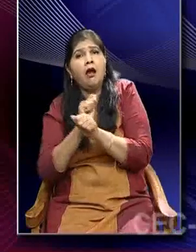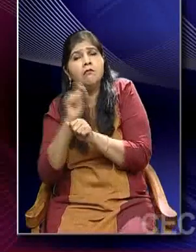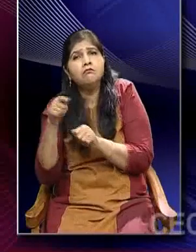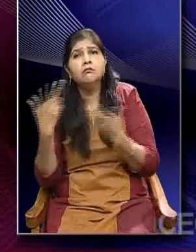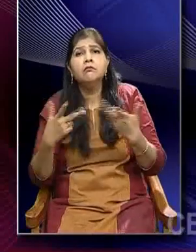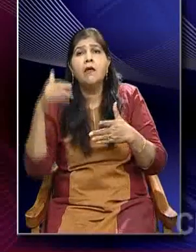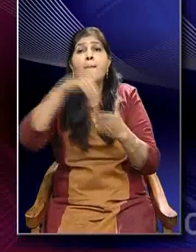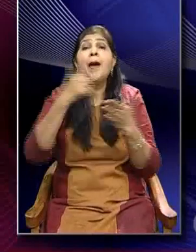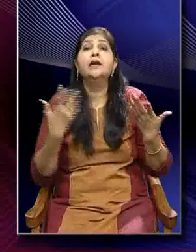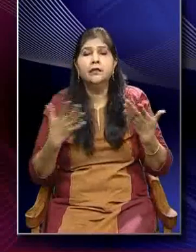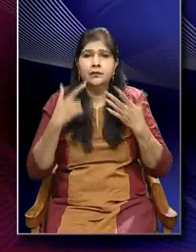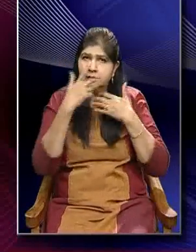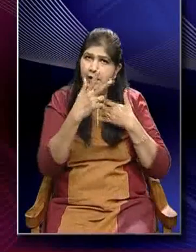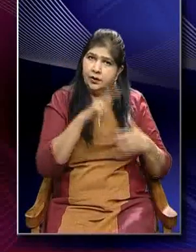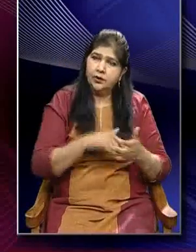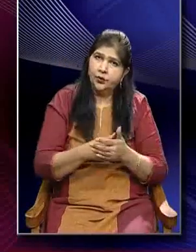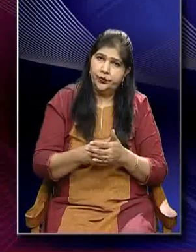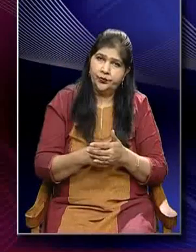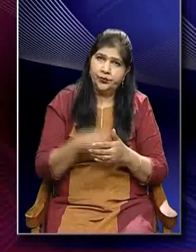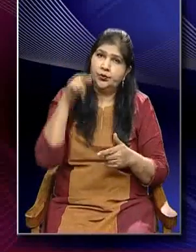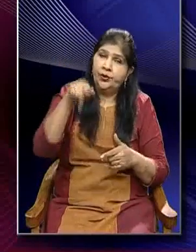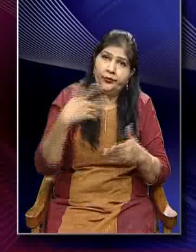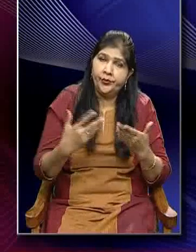activities. So, therefore,